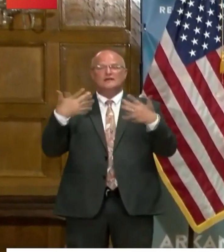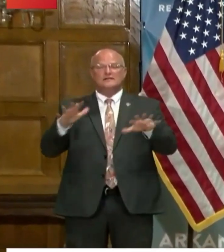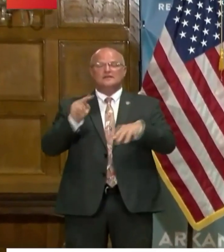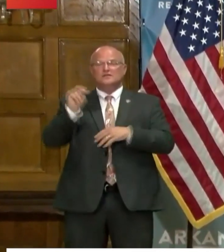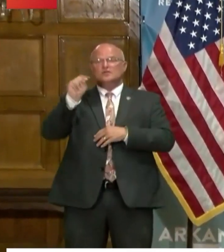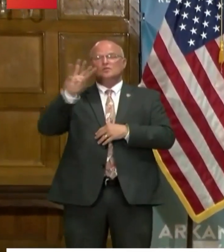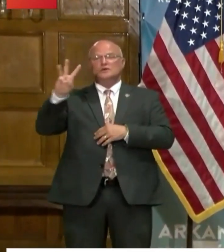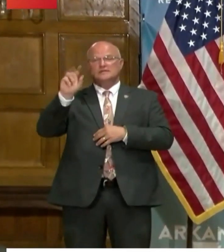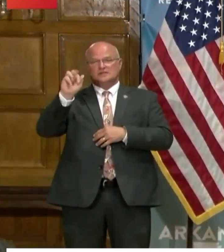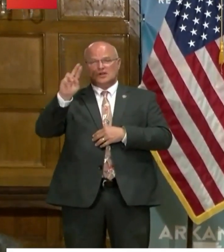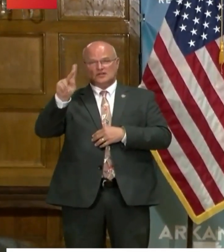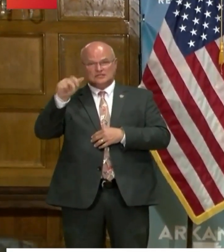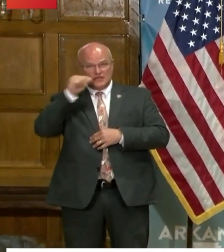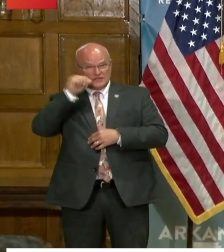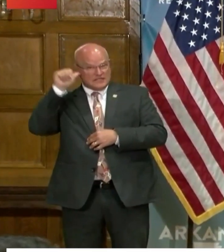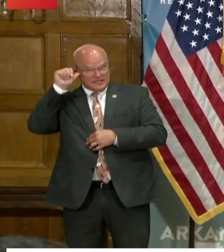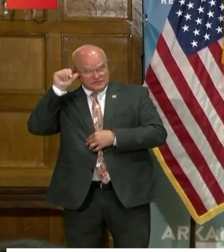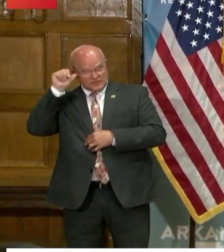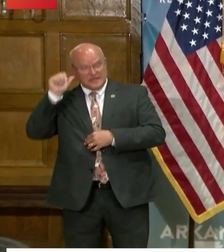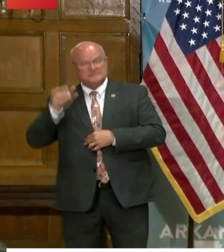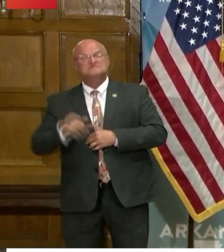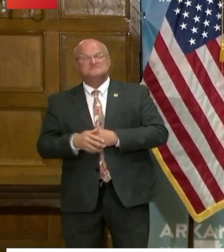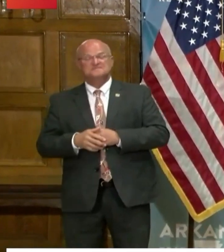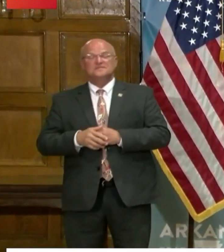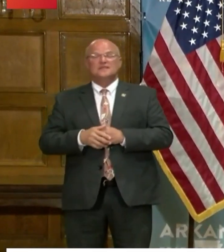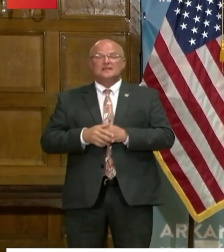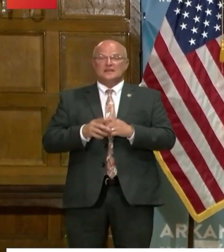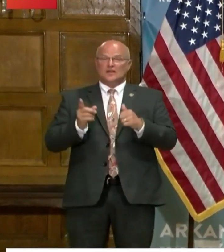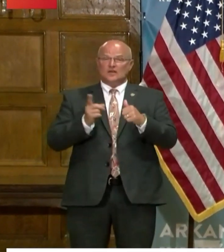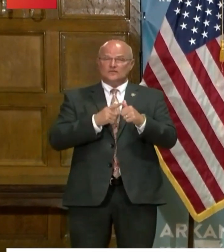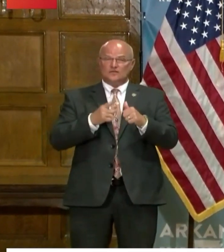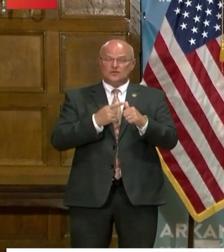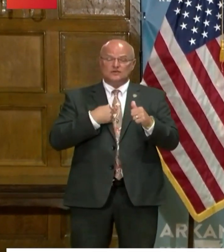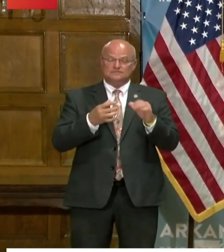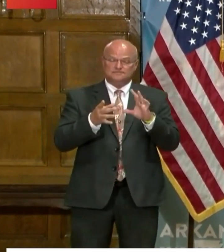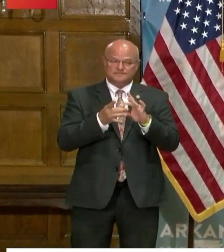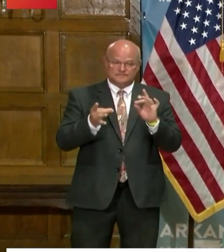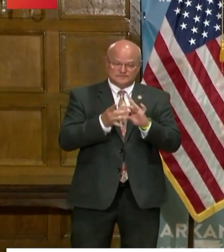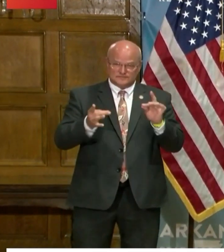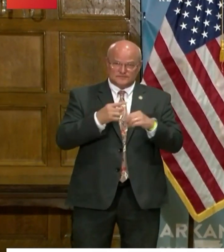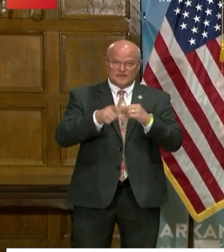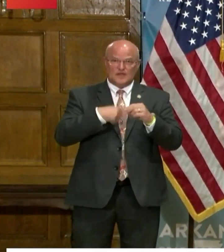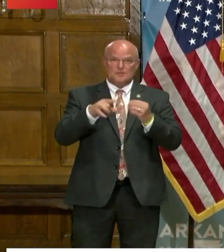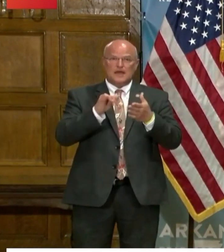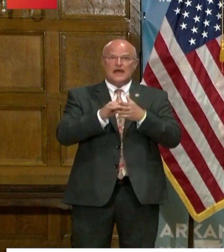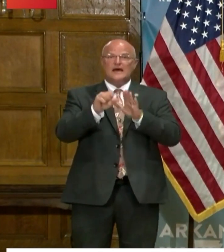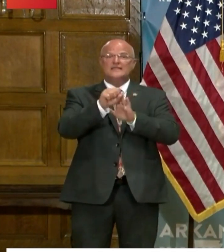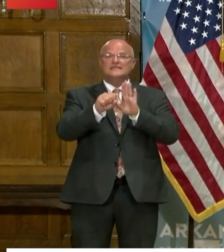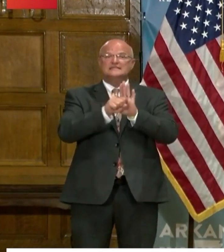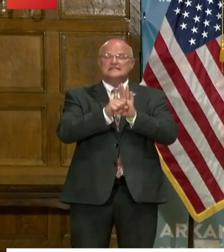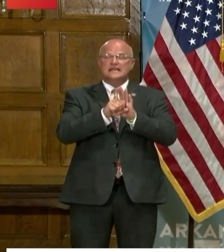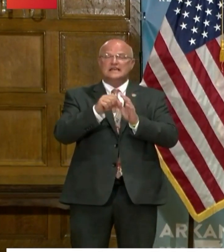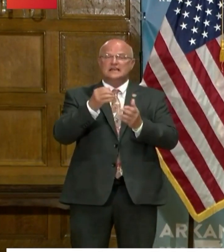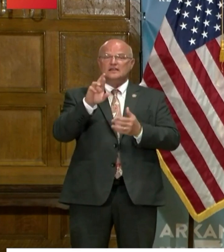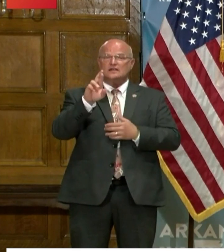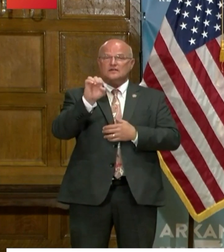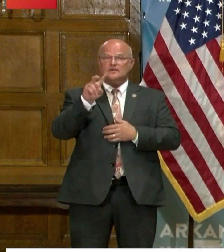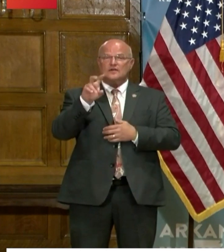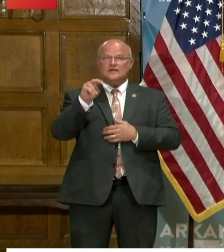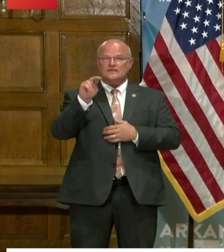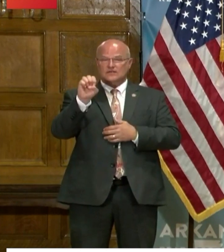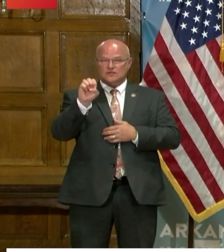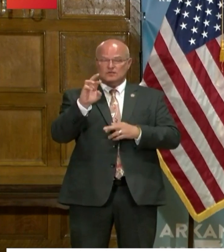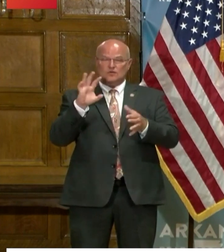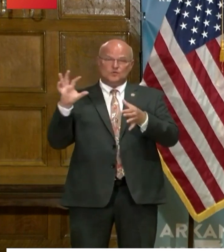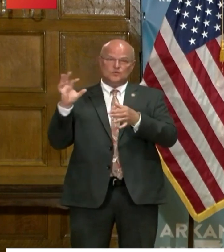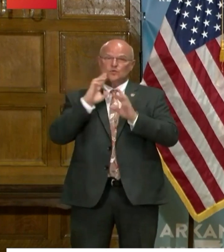in Northwest Arkansas yesterday. I first want to comment on the state revenue report, which